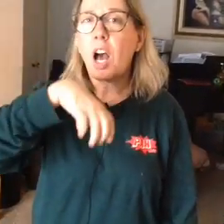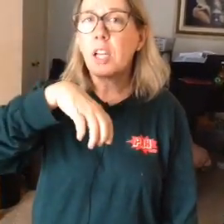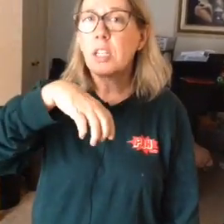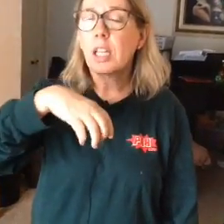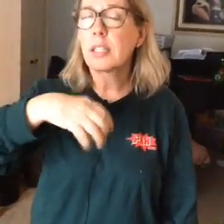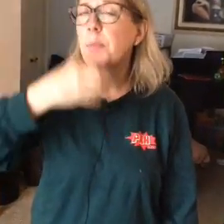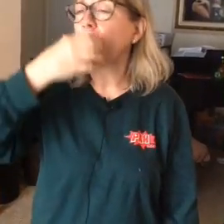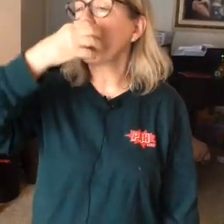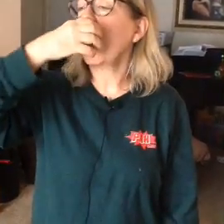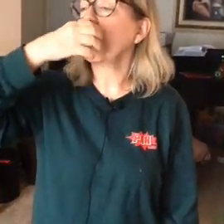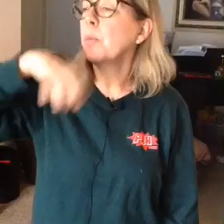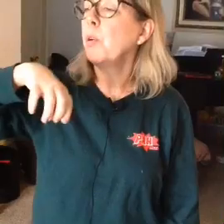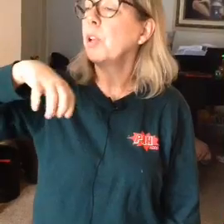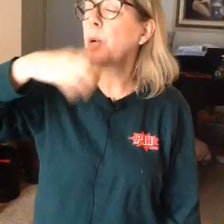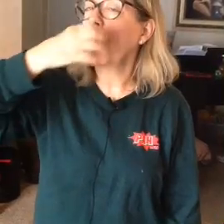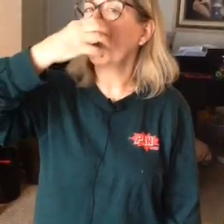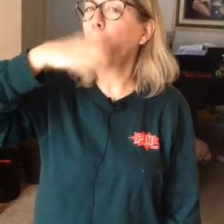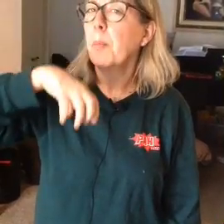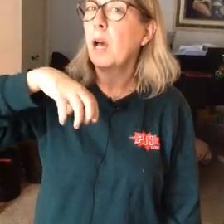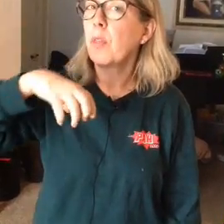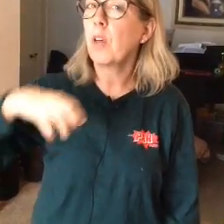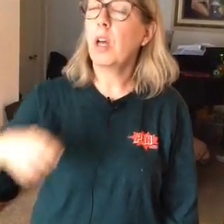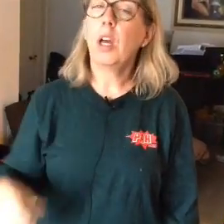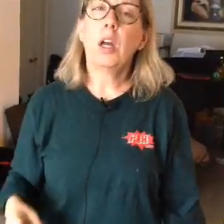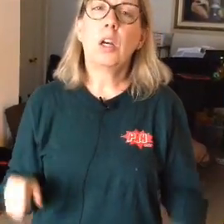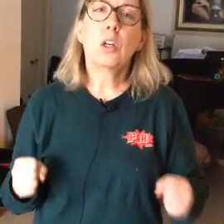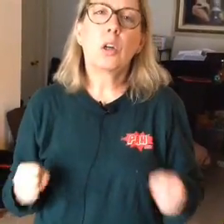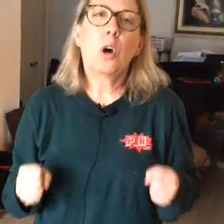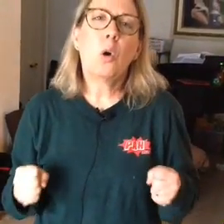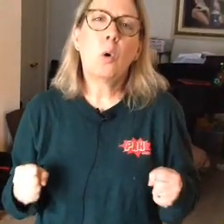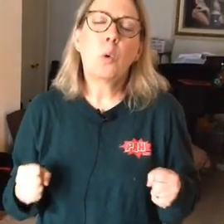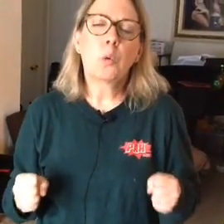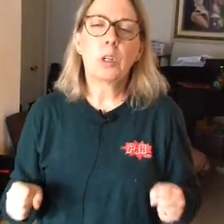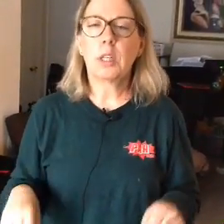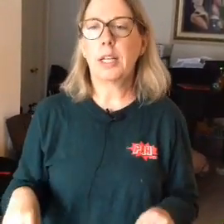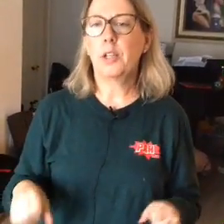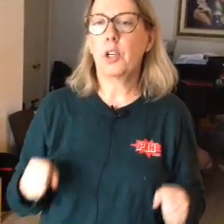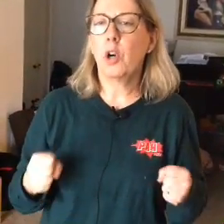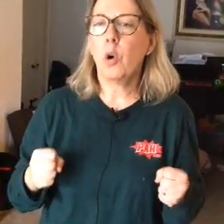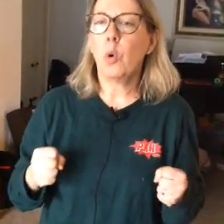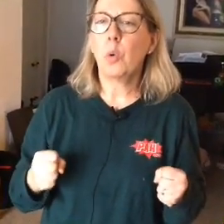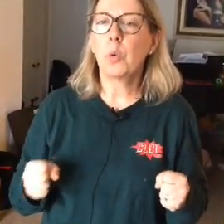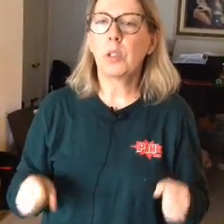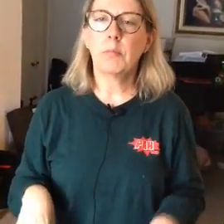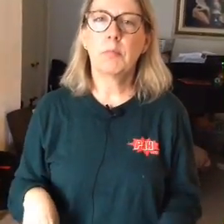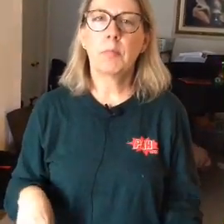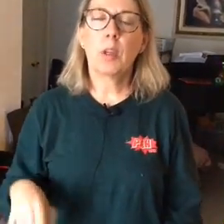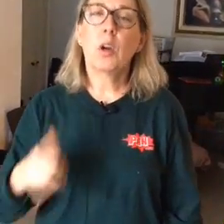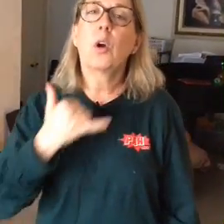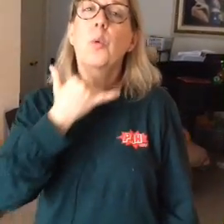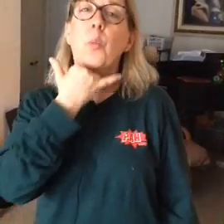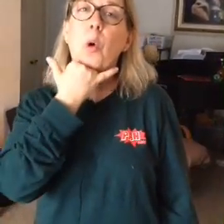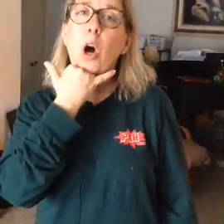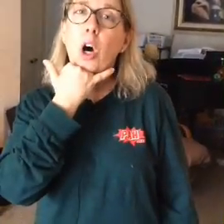Hot, like something's hot and you're pulling it away from your mouth. Cold, like you're cold. Wrong.